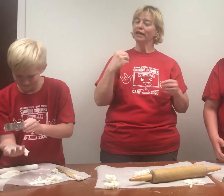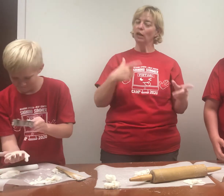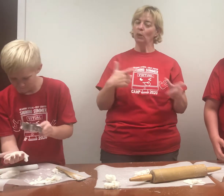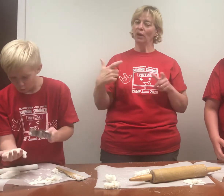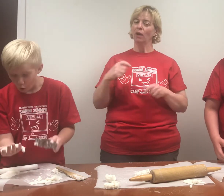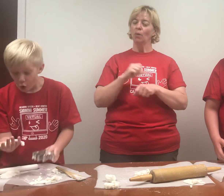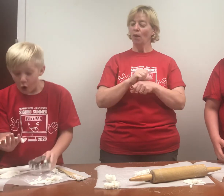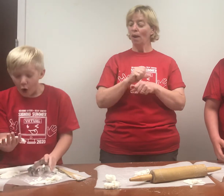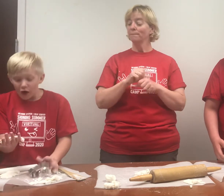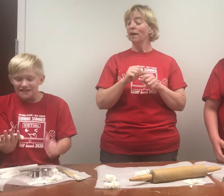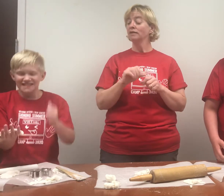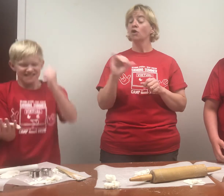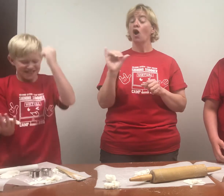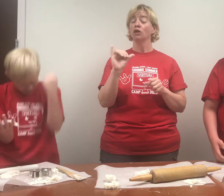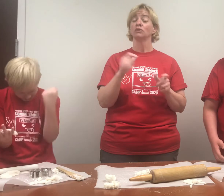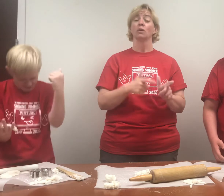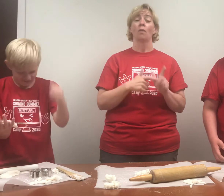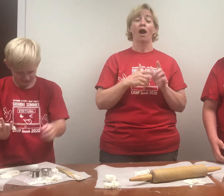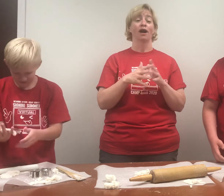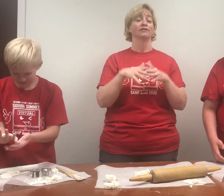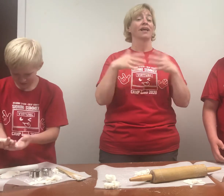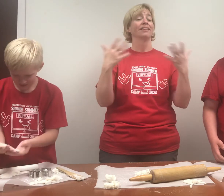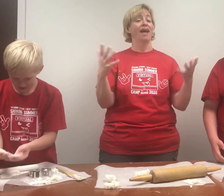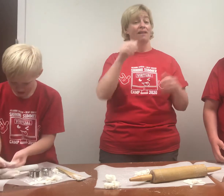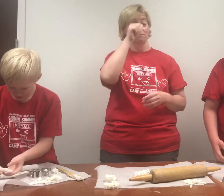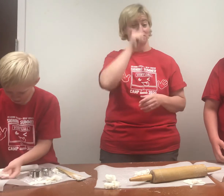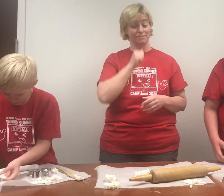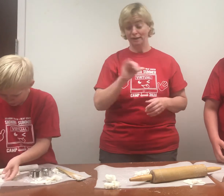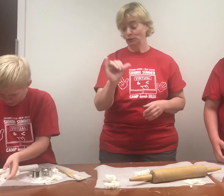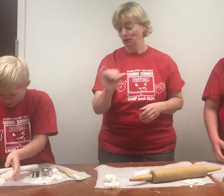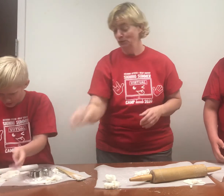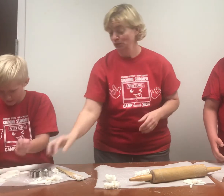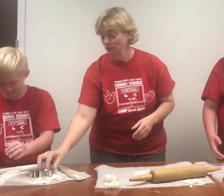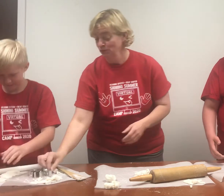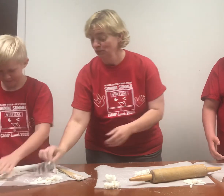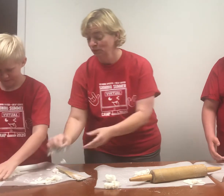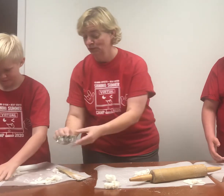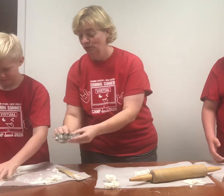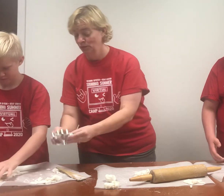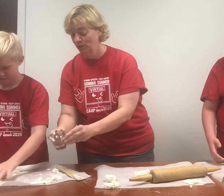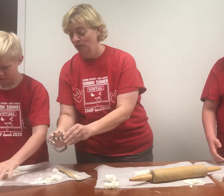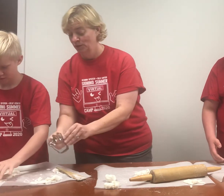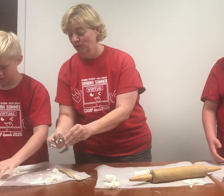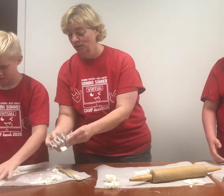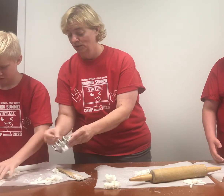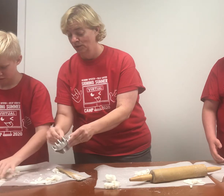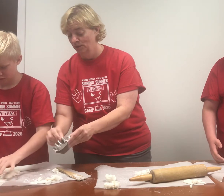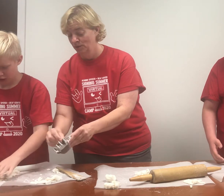So this may be something that's pretty quick work, but it also requires a lot of patience too.